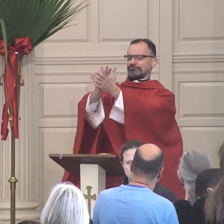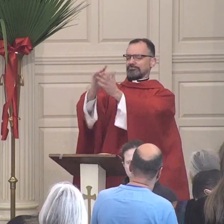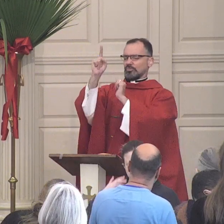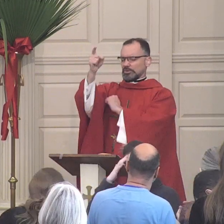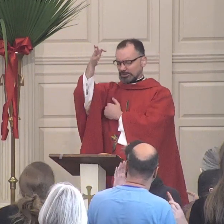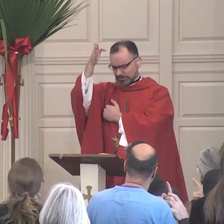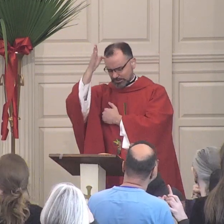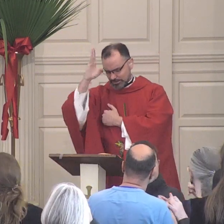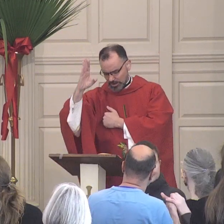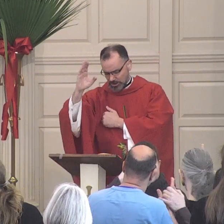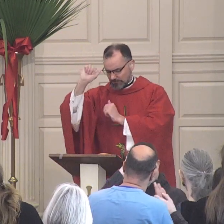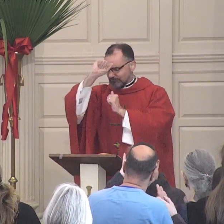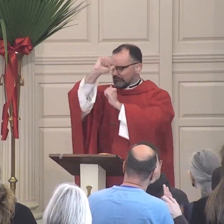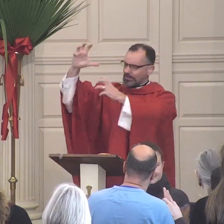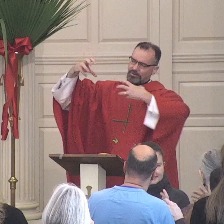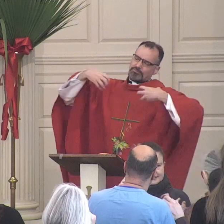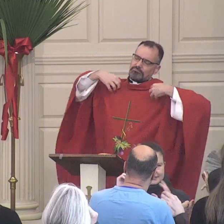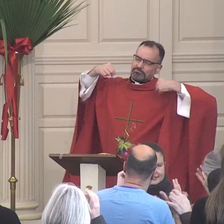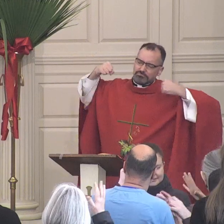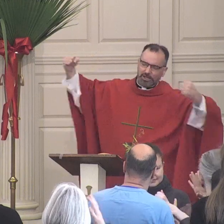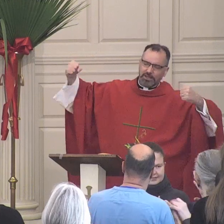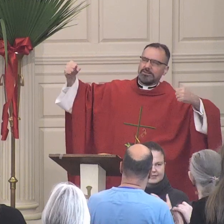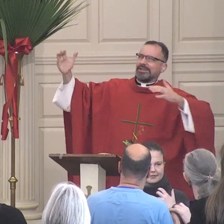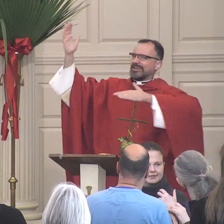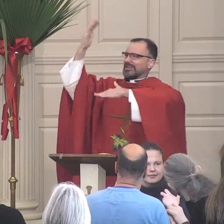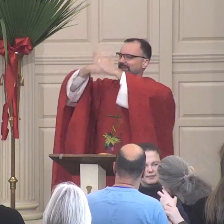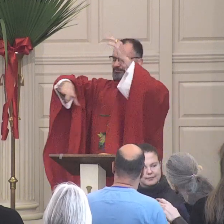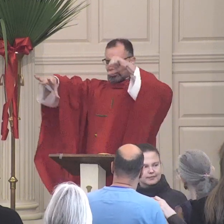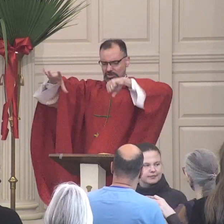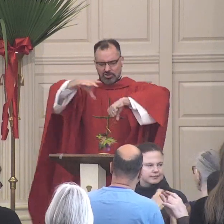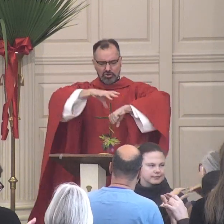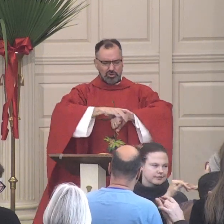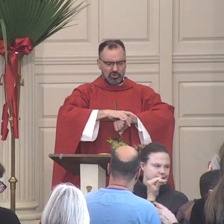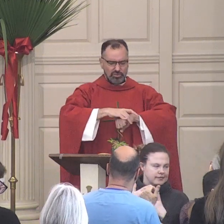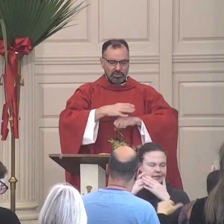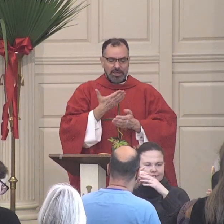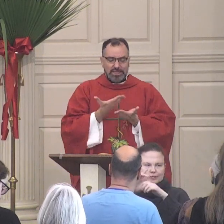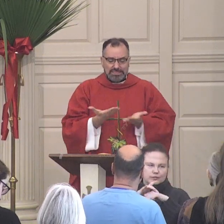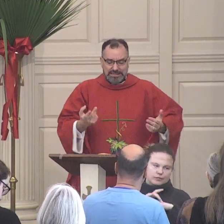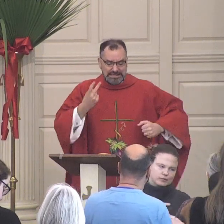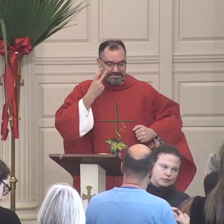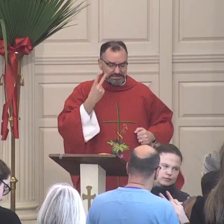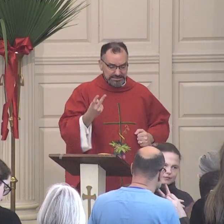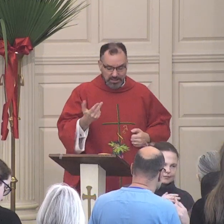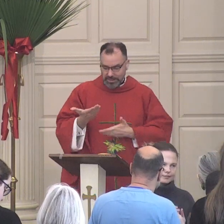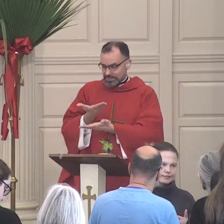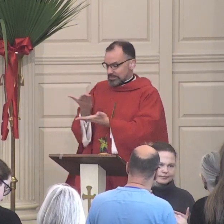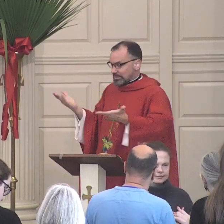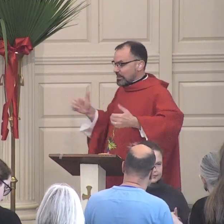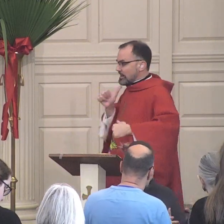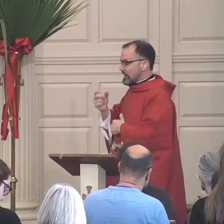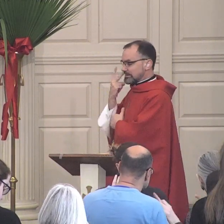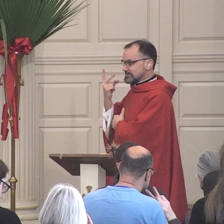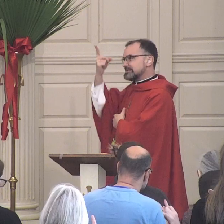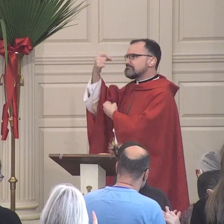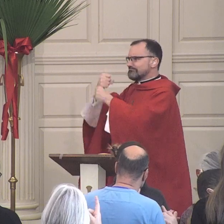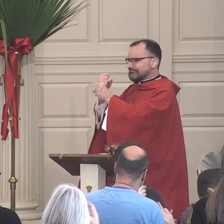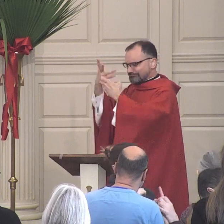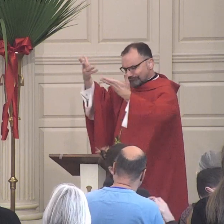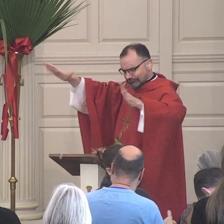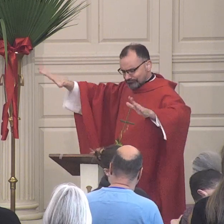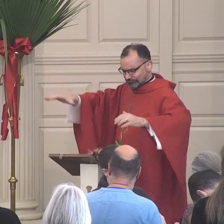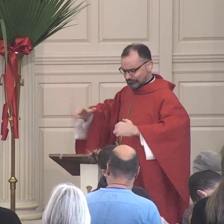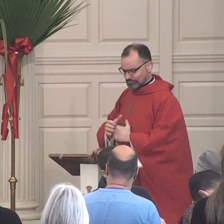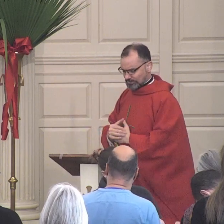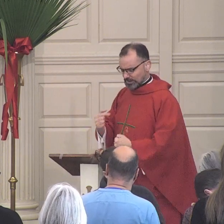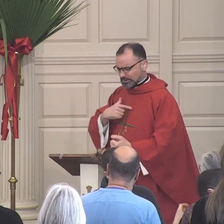I believe in one God, the Father Almighty, maker of heaven and earth, of all things visible and